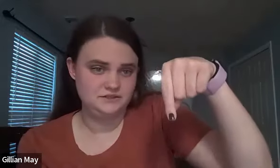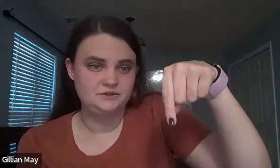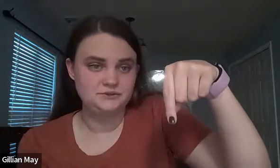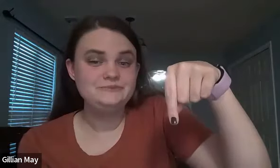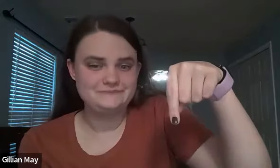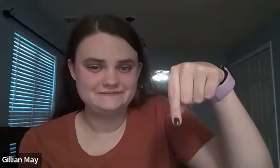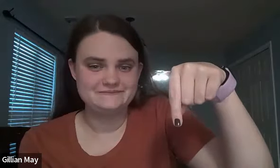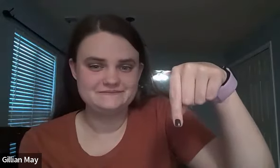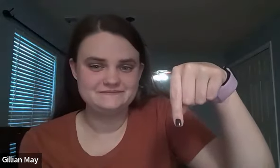Q.